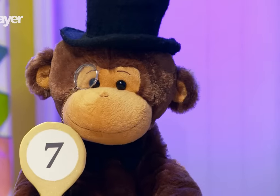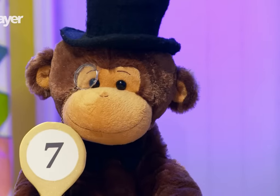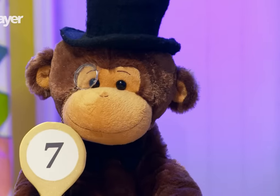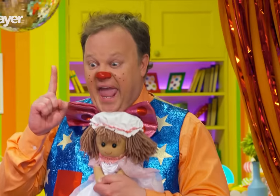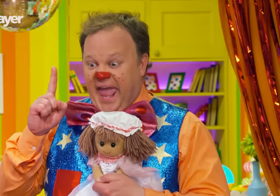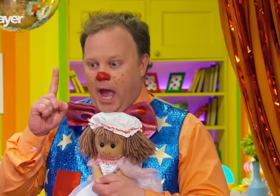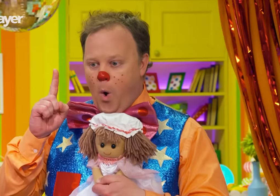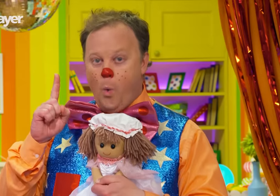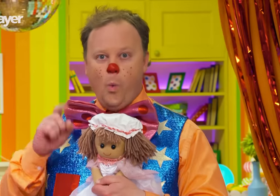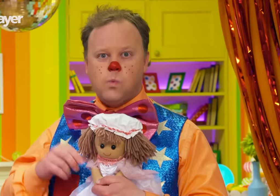7.